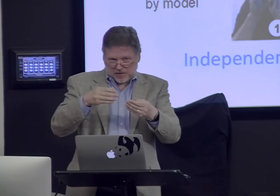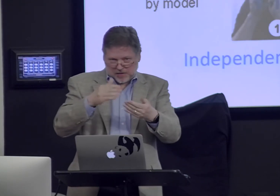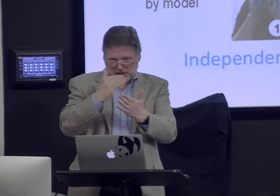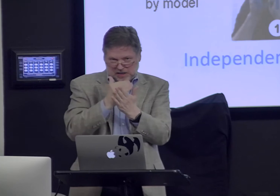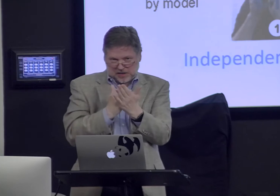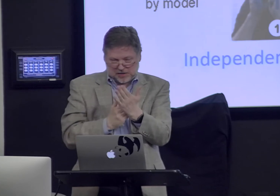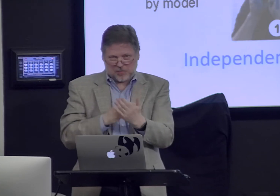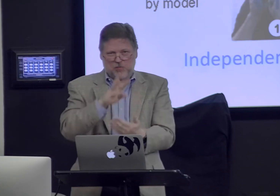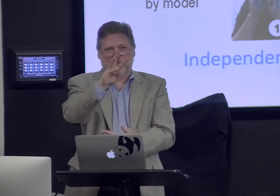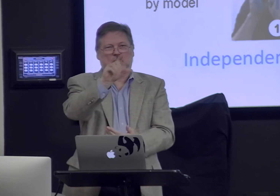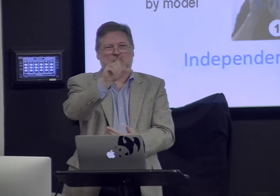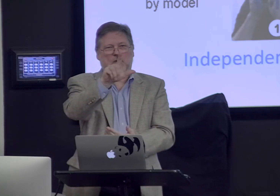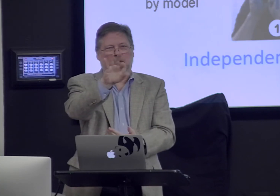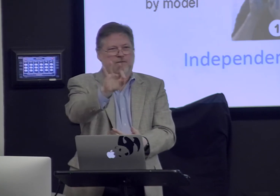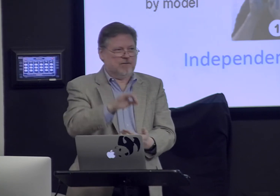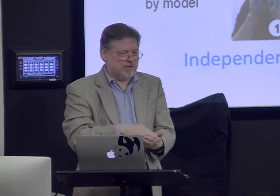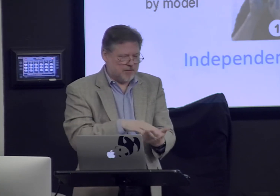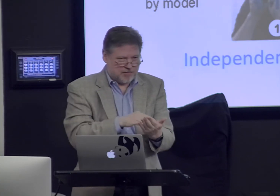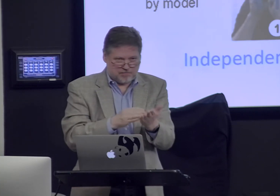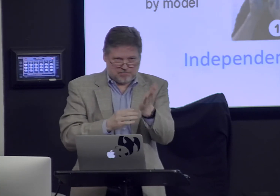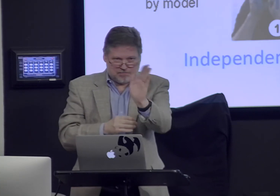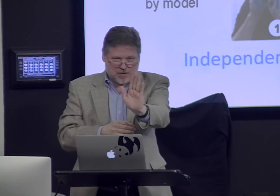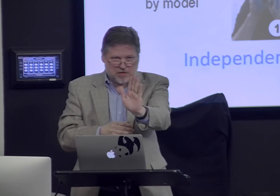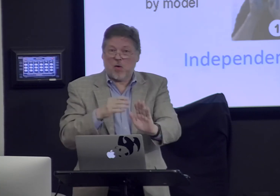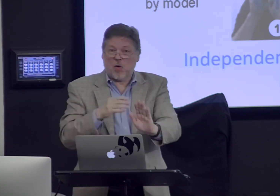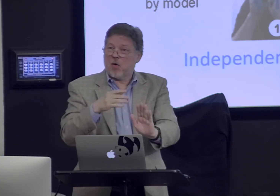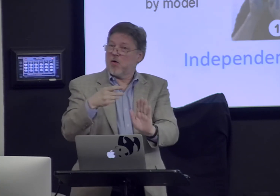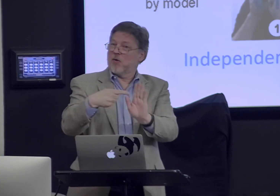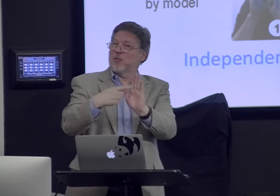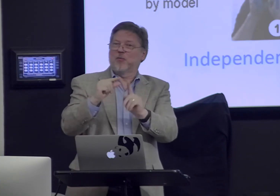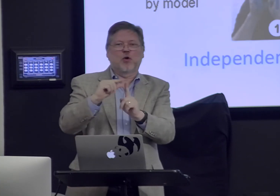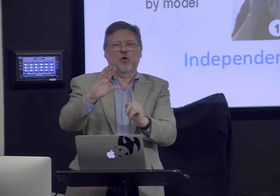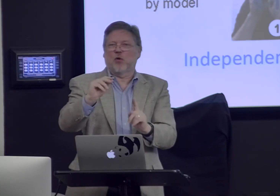reference to fangs and the muzzle of the animal.